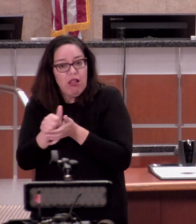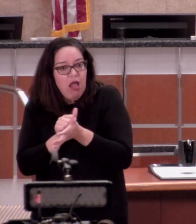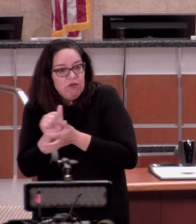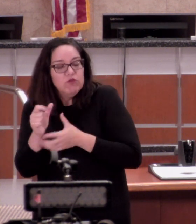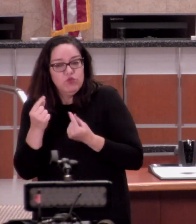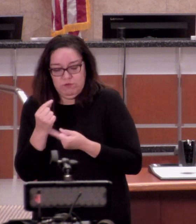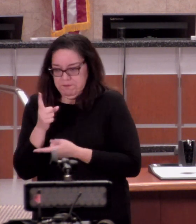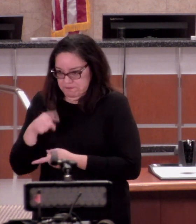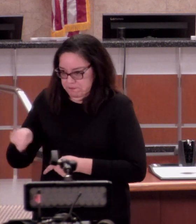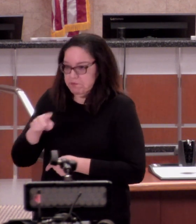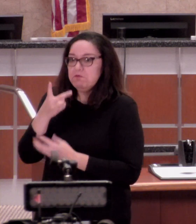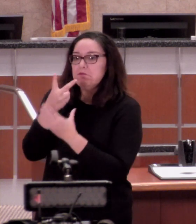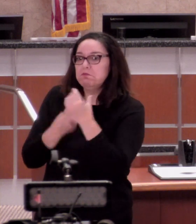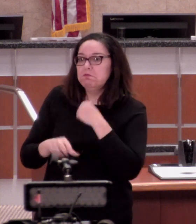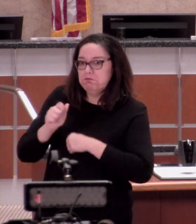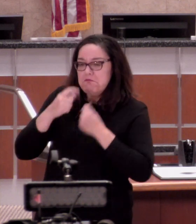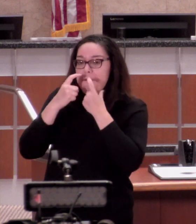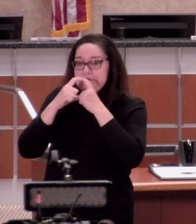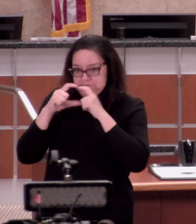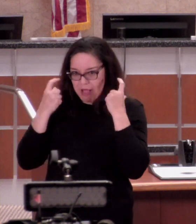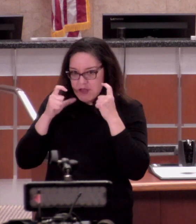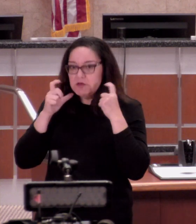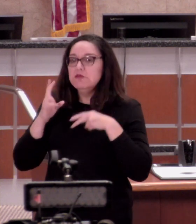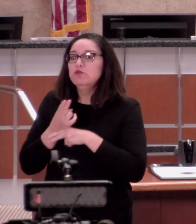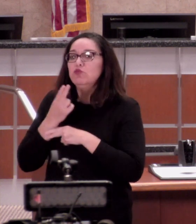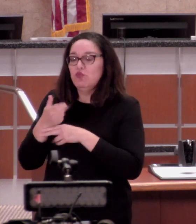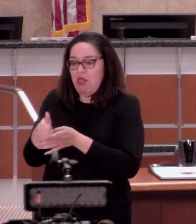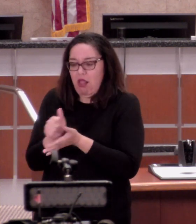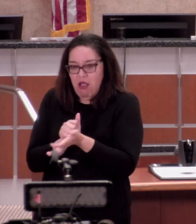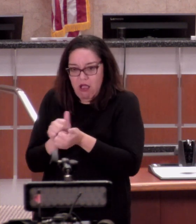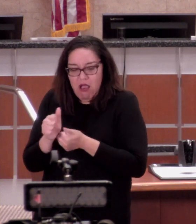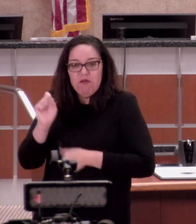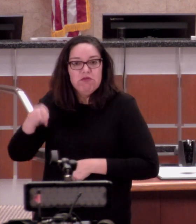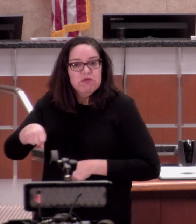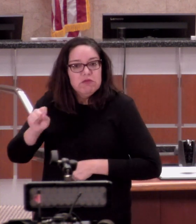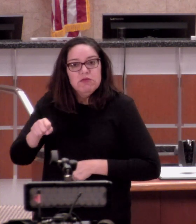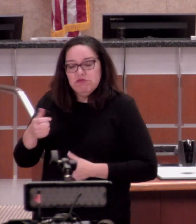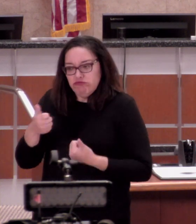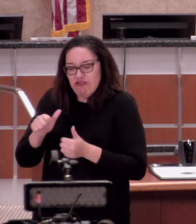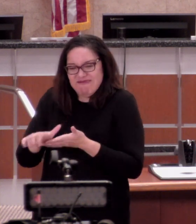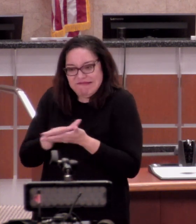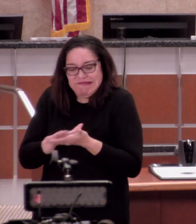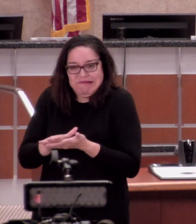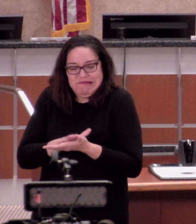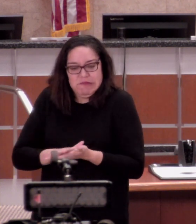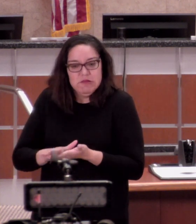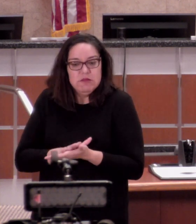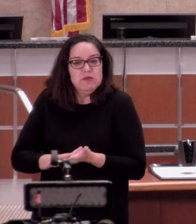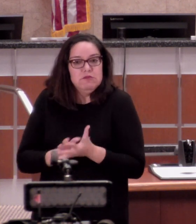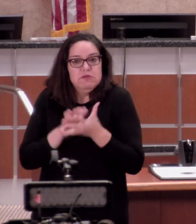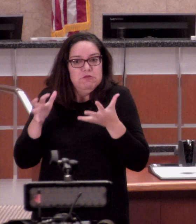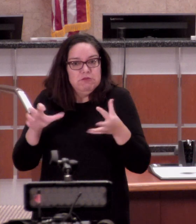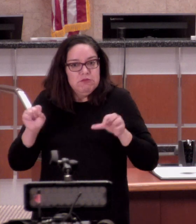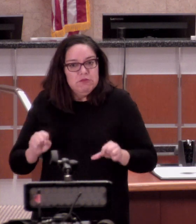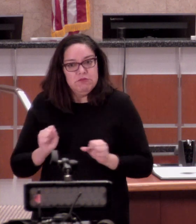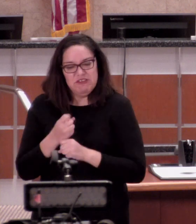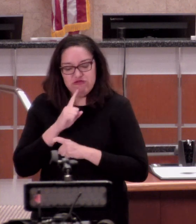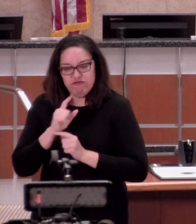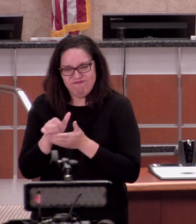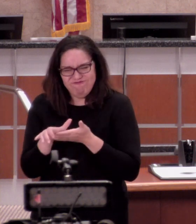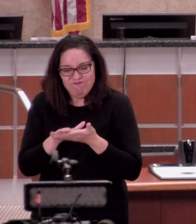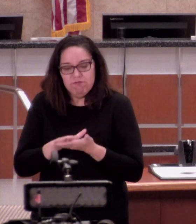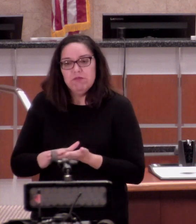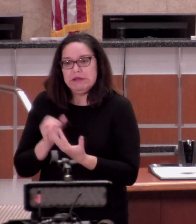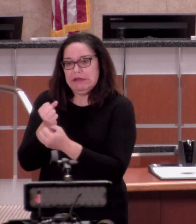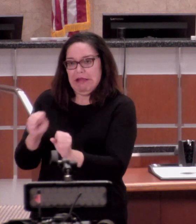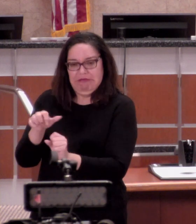They are wearing masks and gloves, and they're being as sanitary as they possibly can, trying to disinfect it, to make sure that they're in